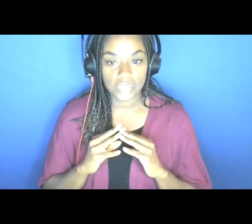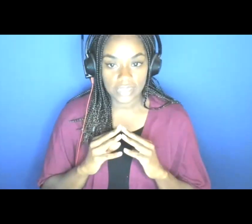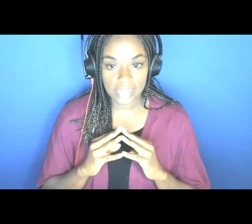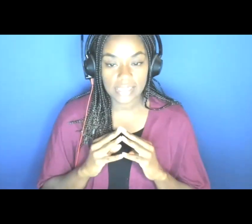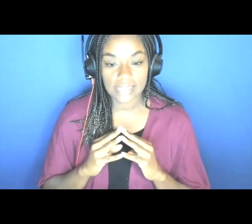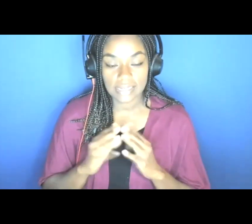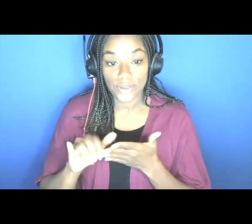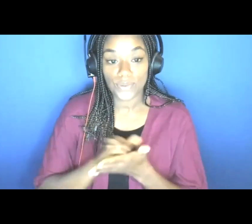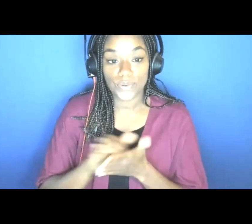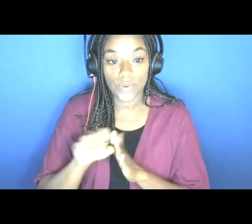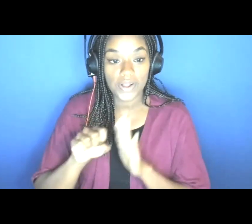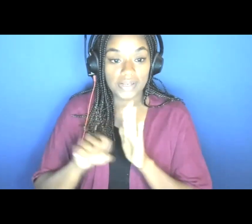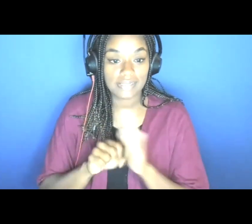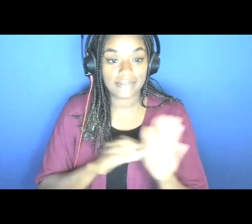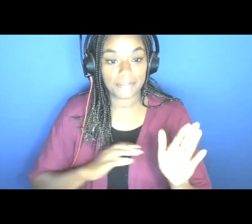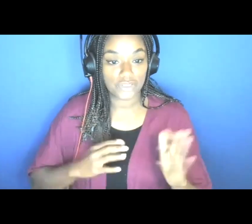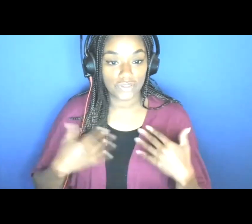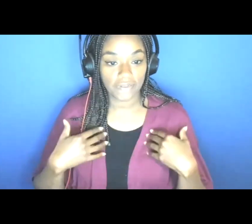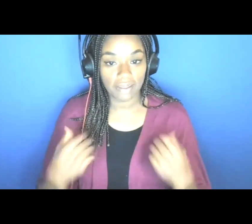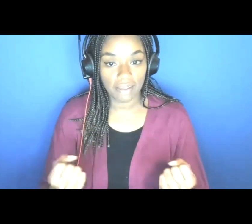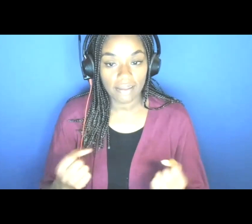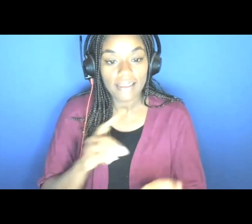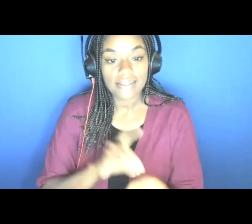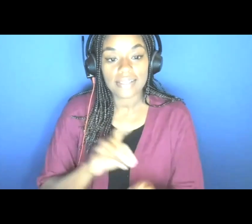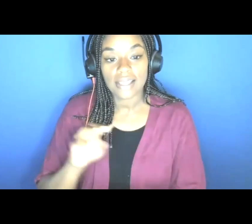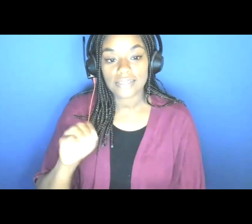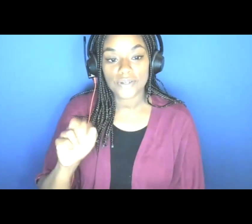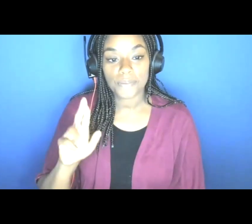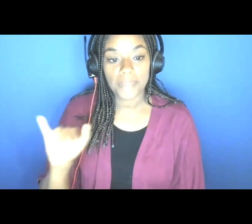York State Commissioner of Health, Dr. Mary Bassett,